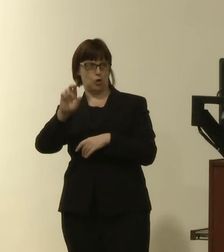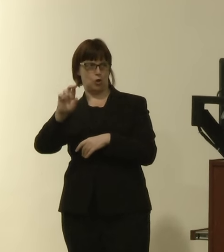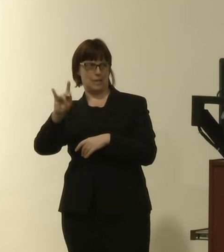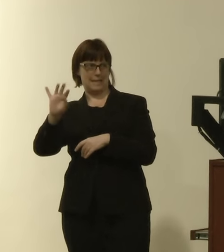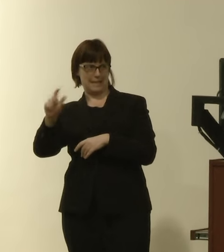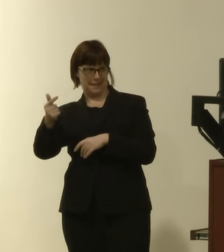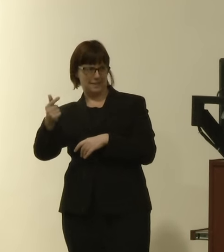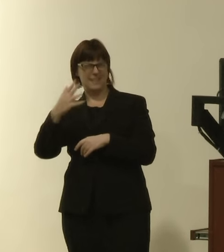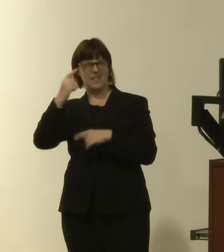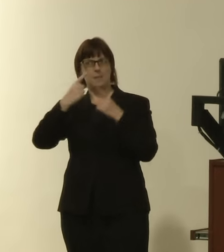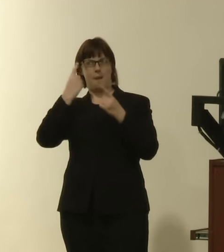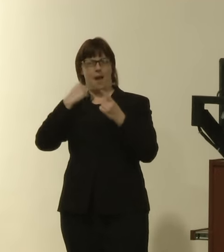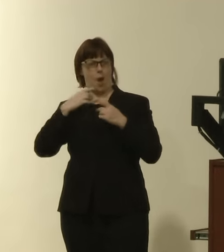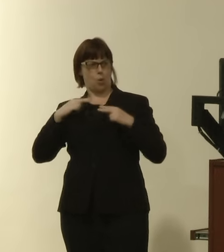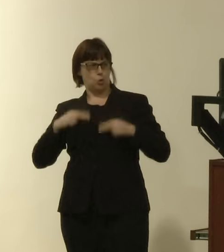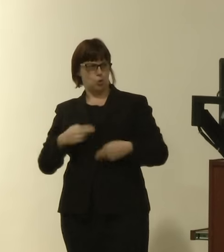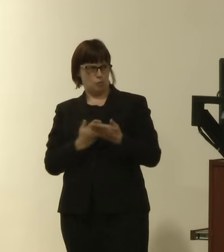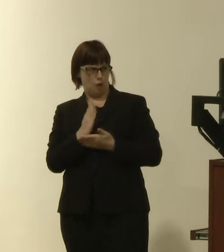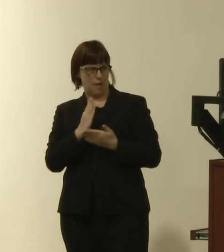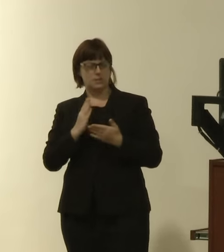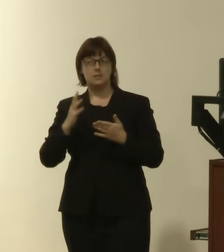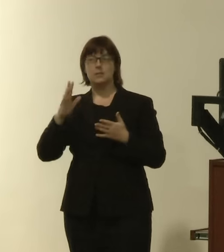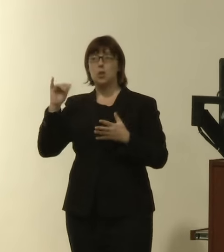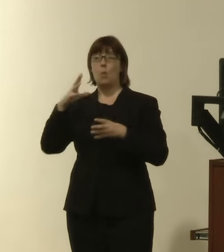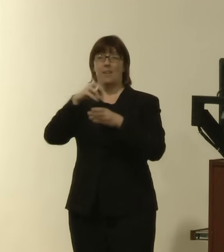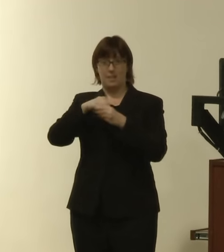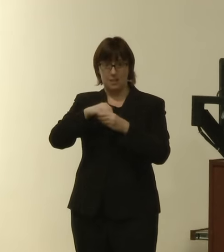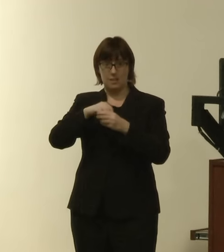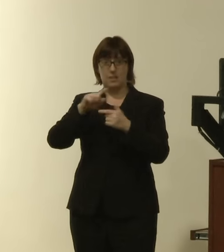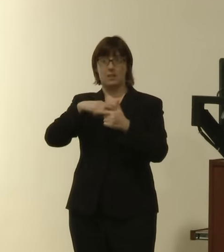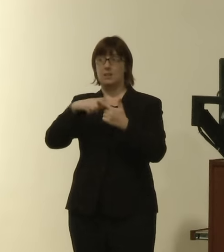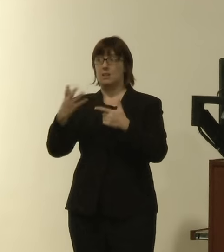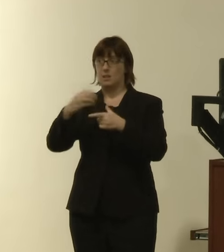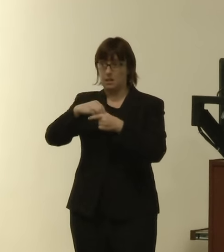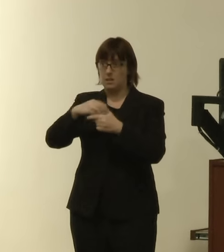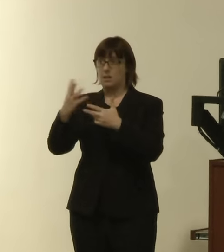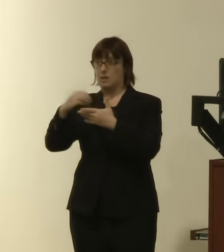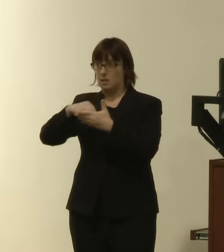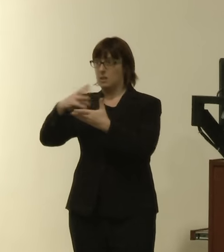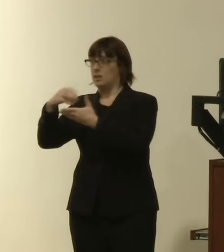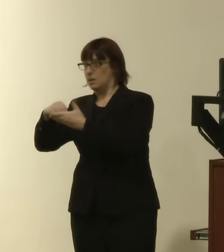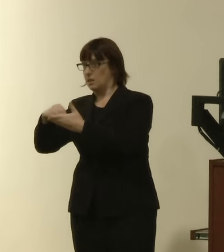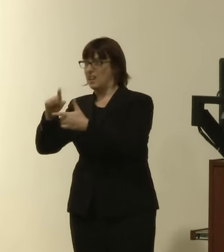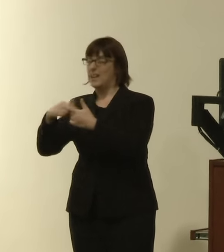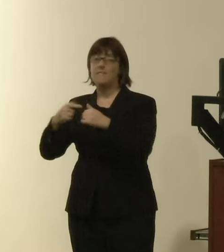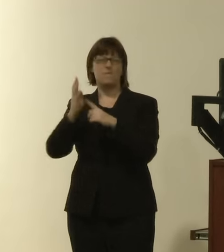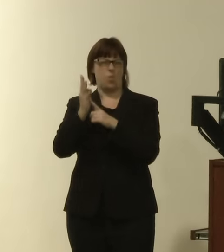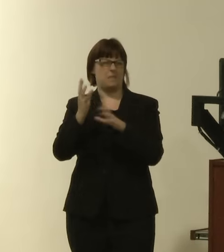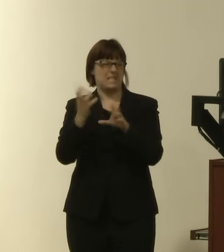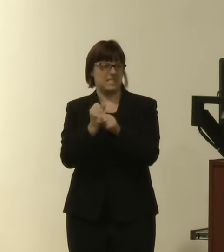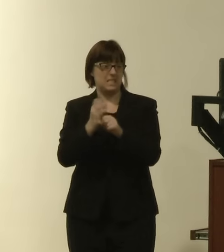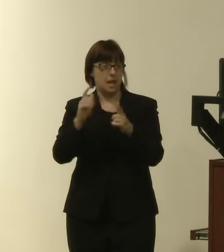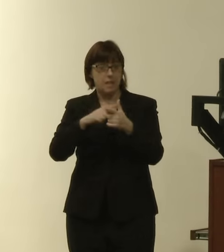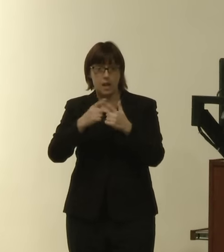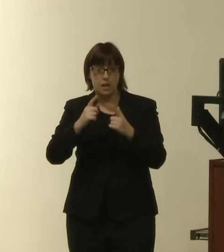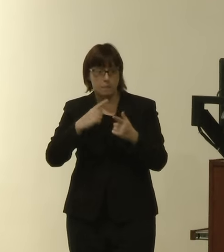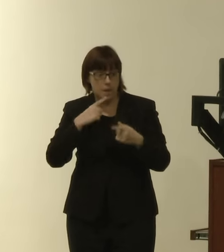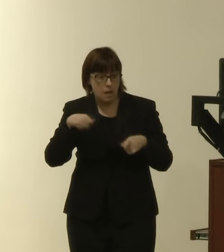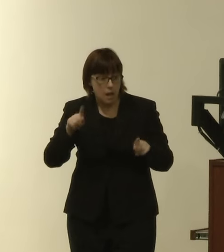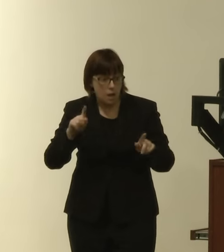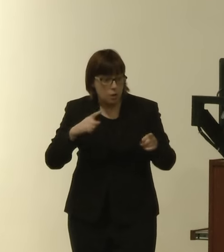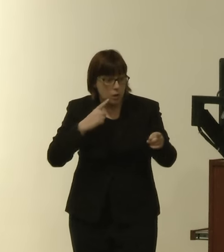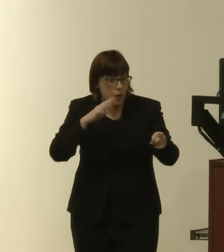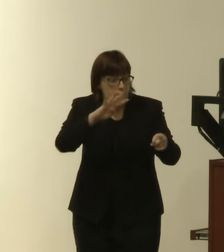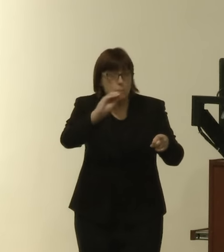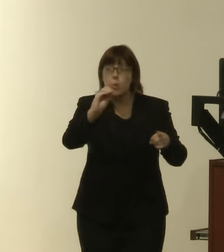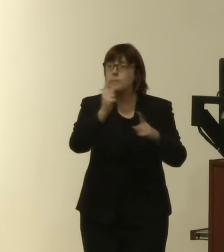weave those all together in 4 minutes, and then I'll kick it open. Am I allowed to have